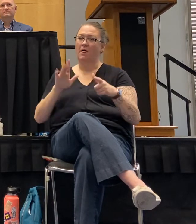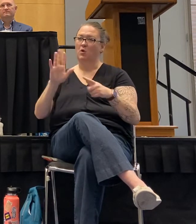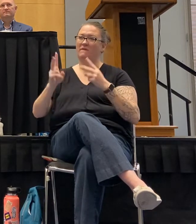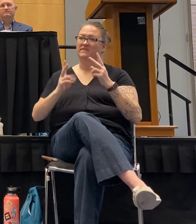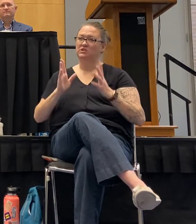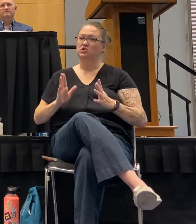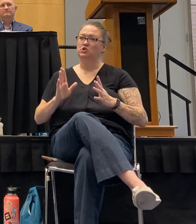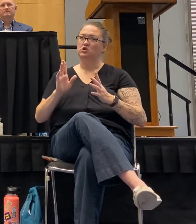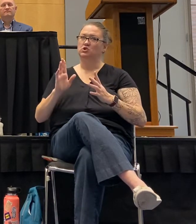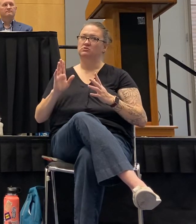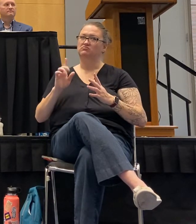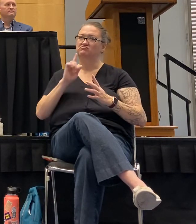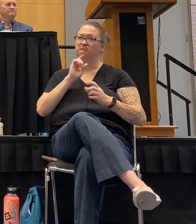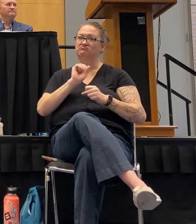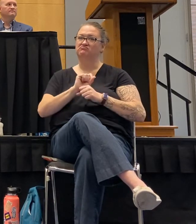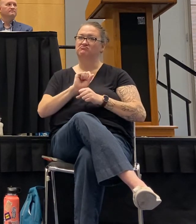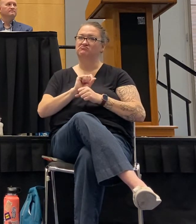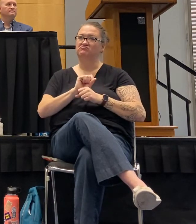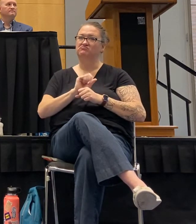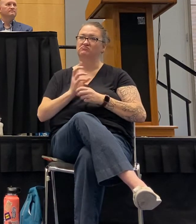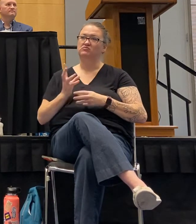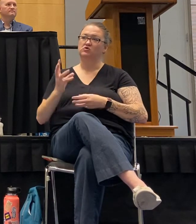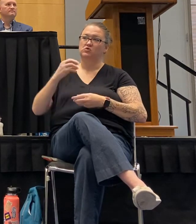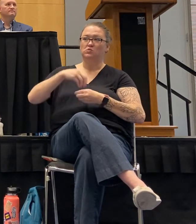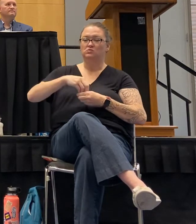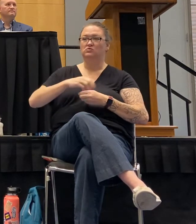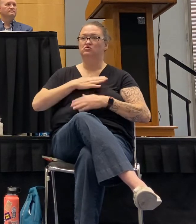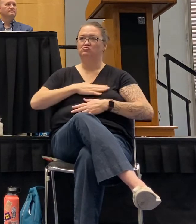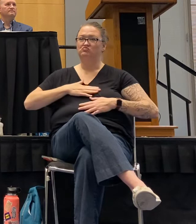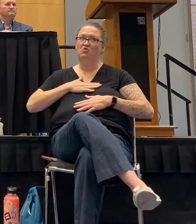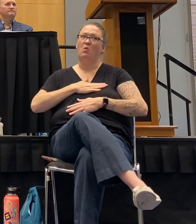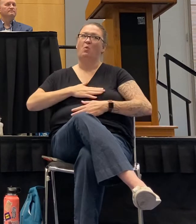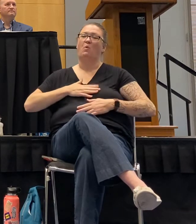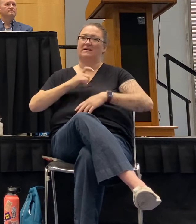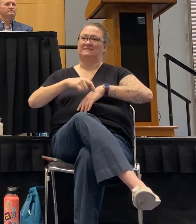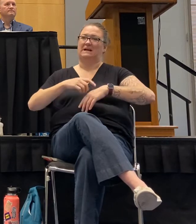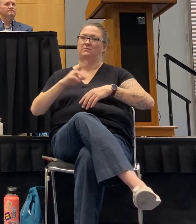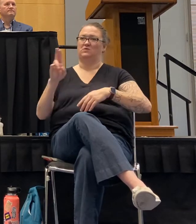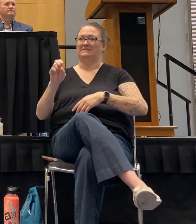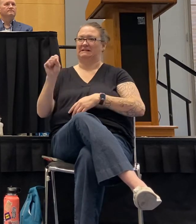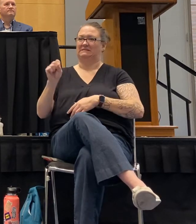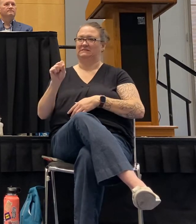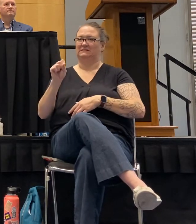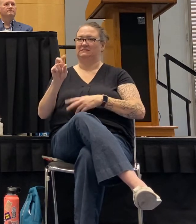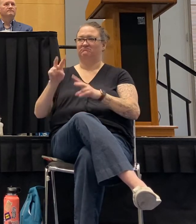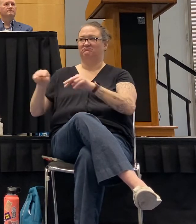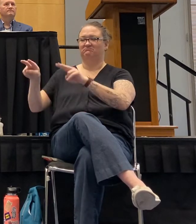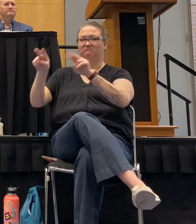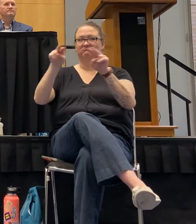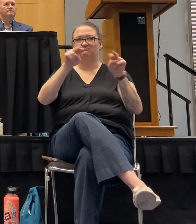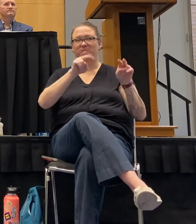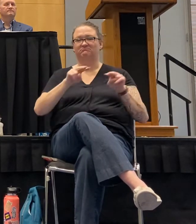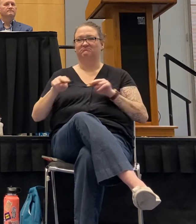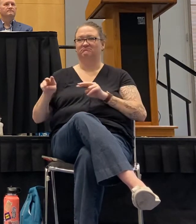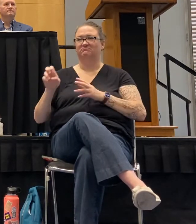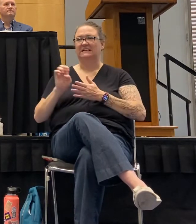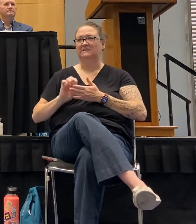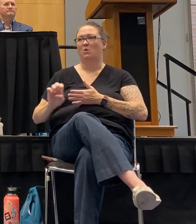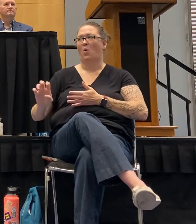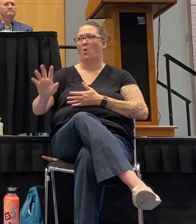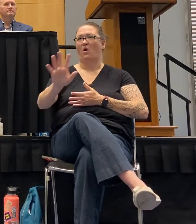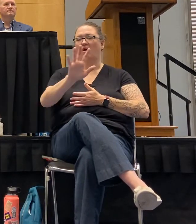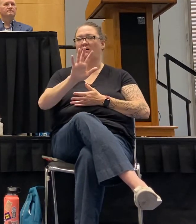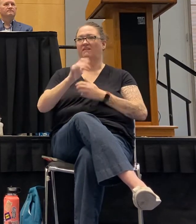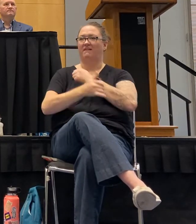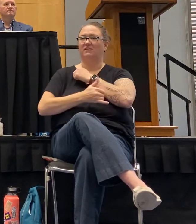visitor to actually enjoy their time in the United States and explore, you know, the